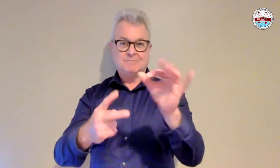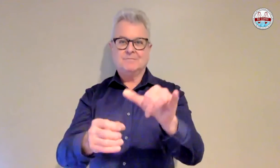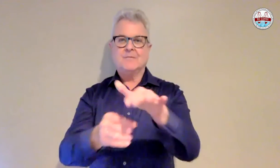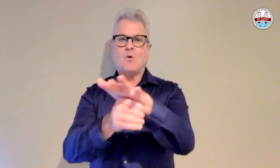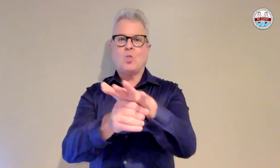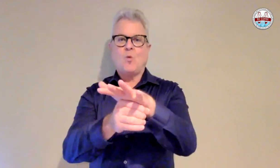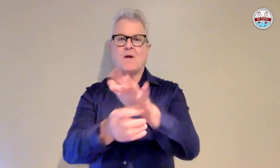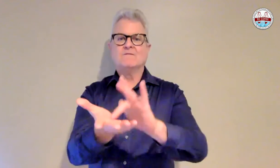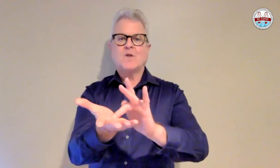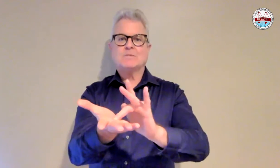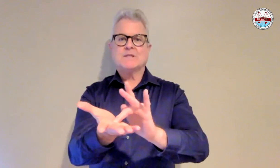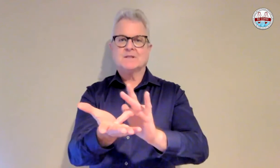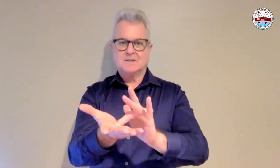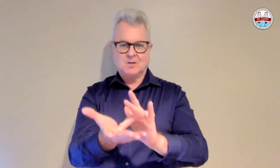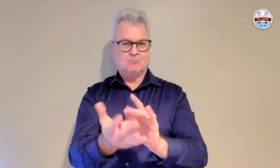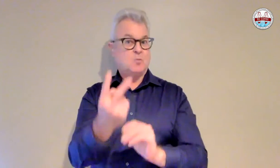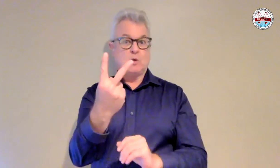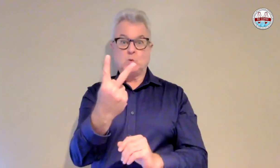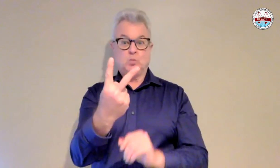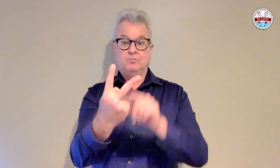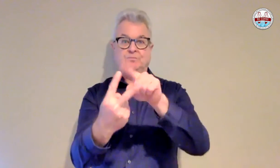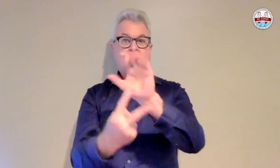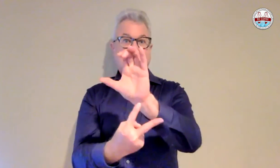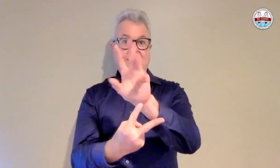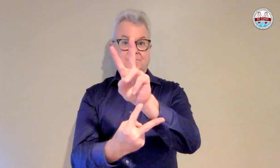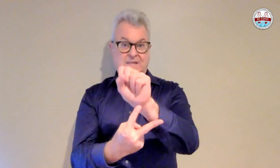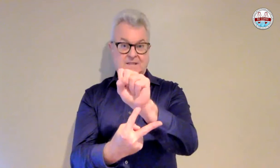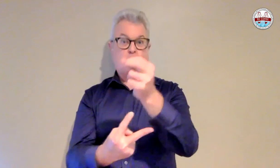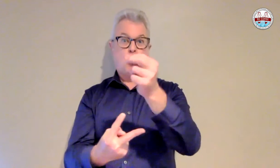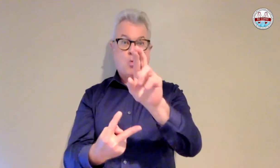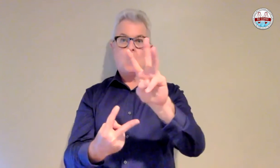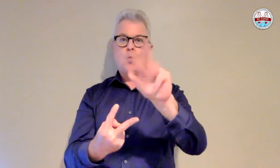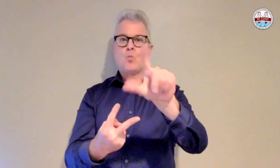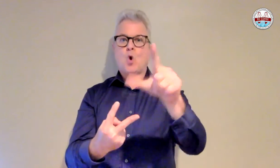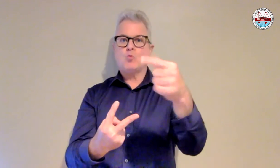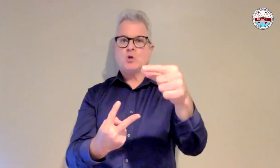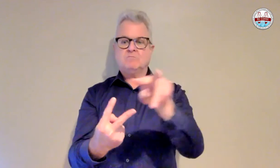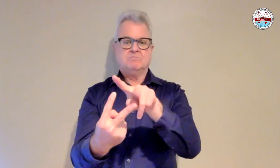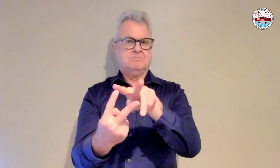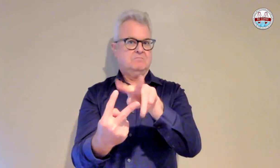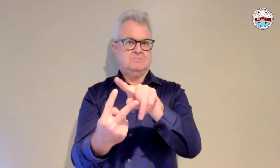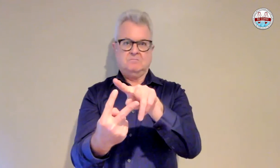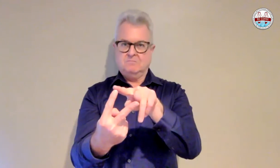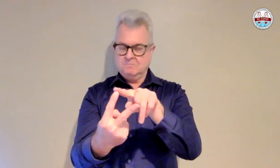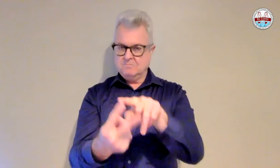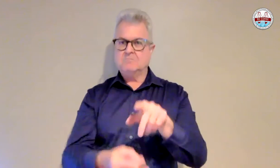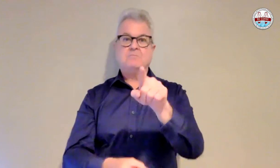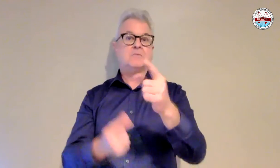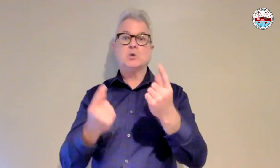The second option will be your local pharmacy. And they are only two, basically CVS and